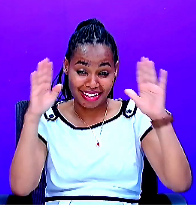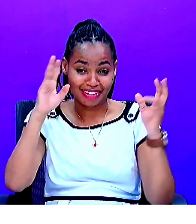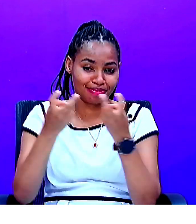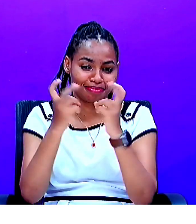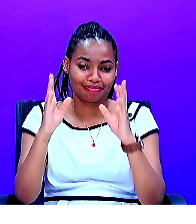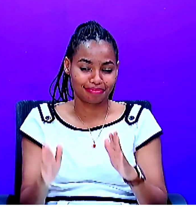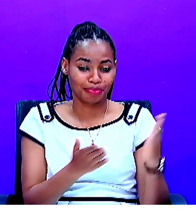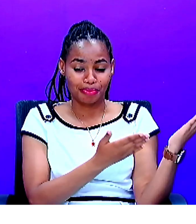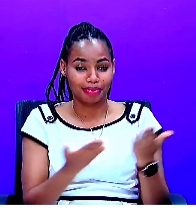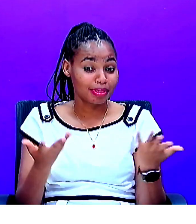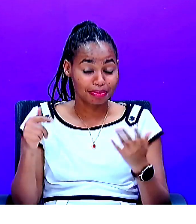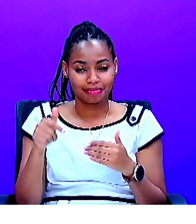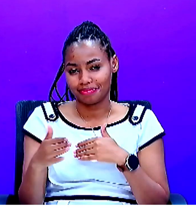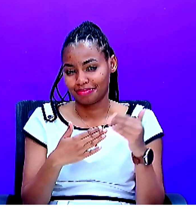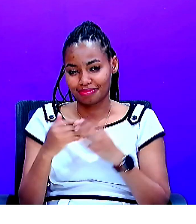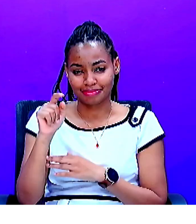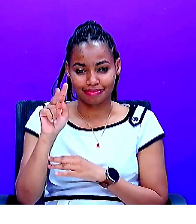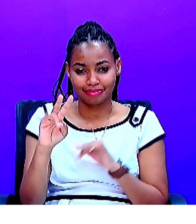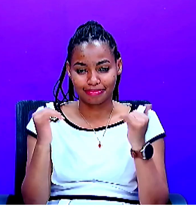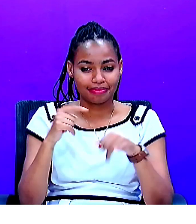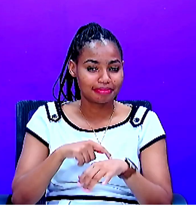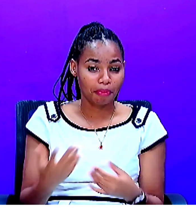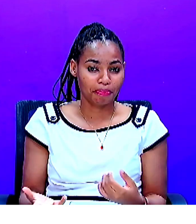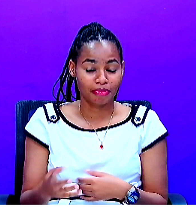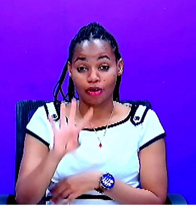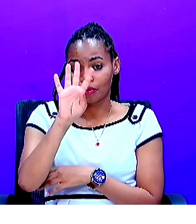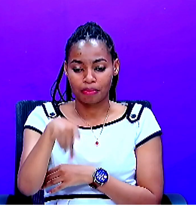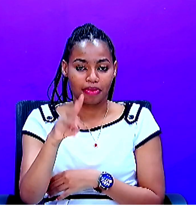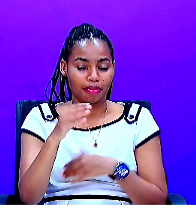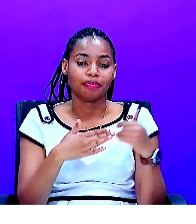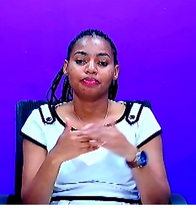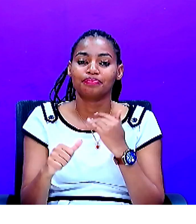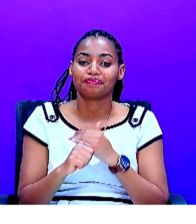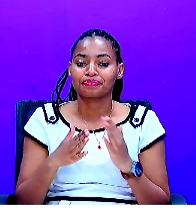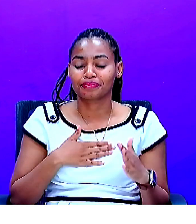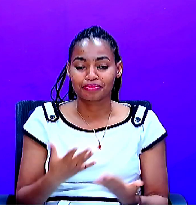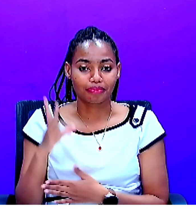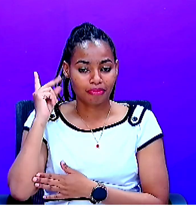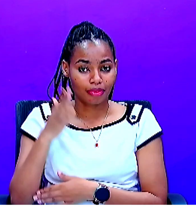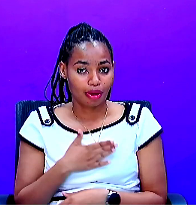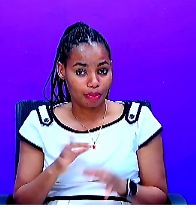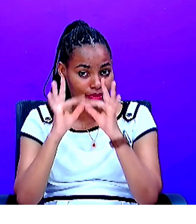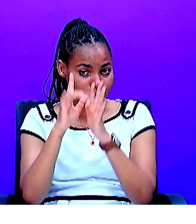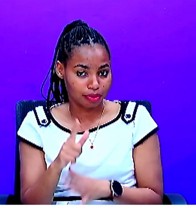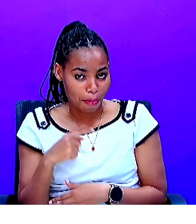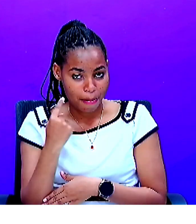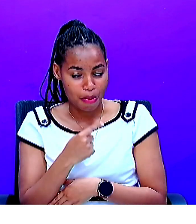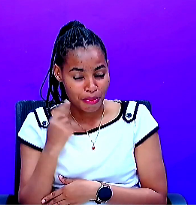And it is another evening. Thank you for joining us at Science TV 4 p.m. Brief News. I am your host, Catherine Govi, and my sign